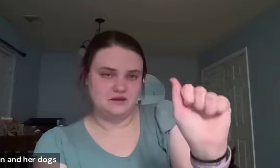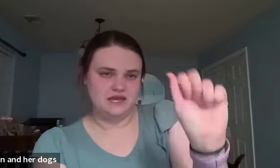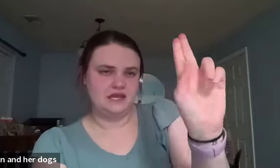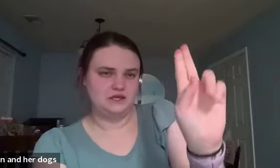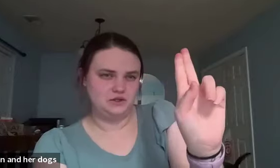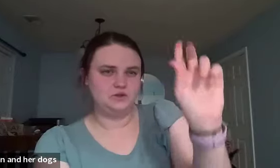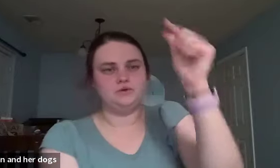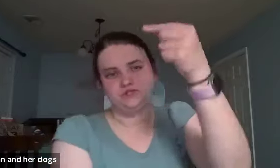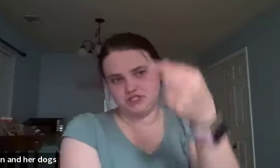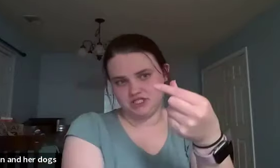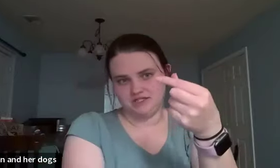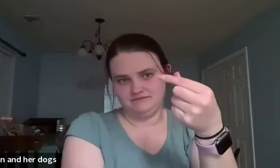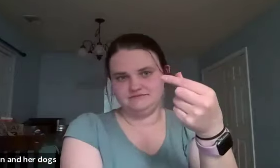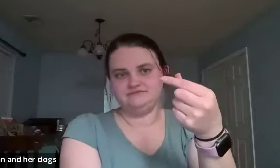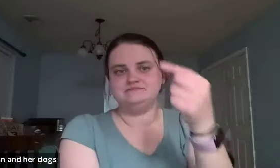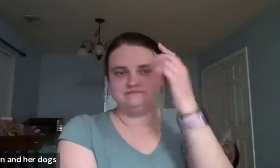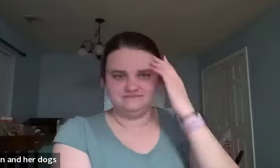So A-U-G.